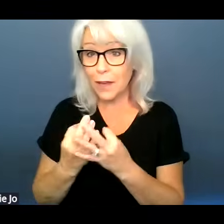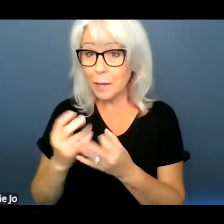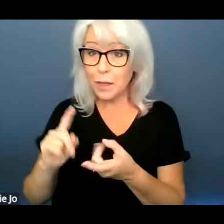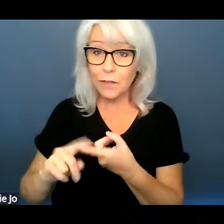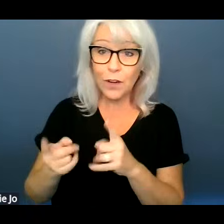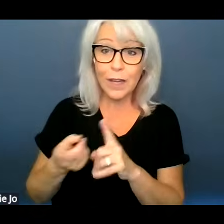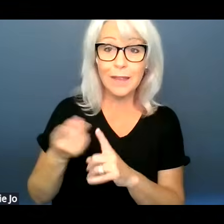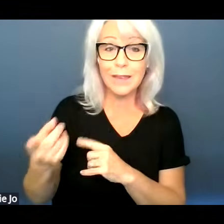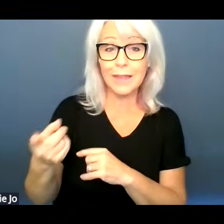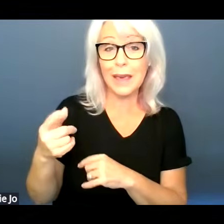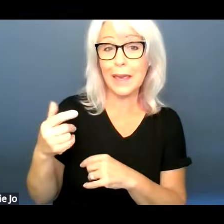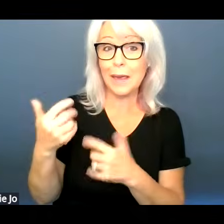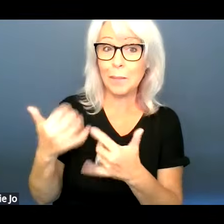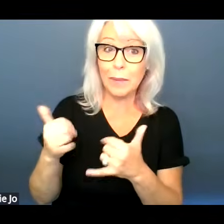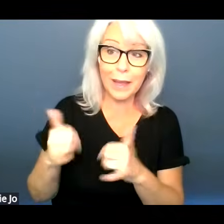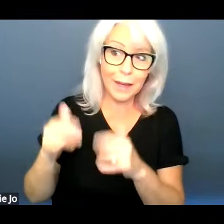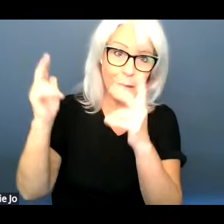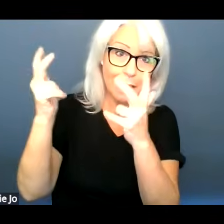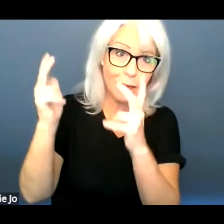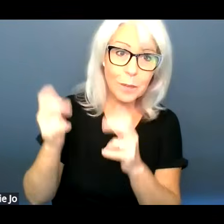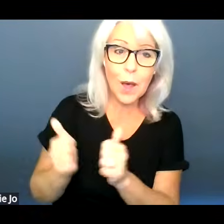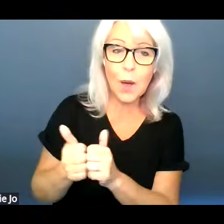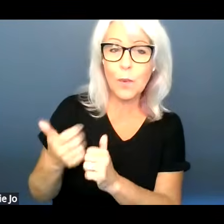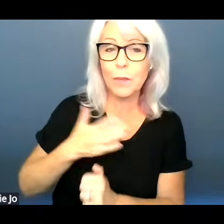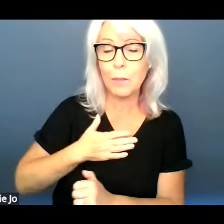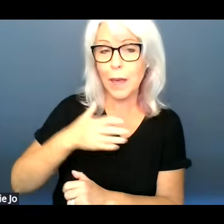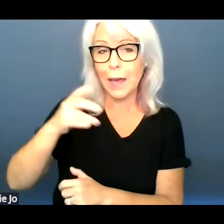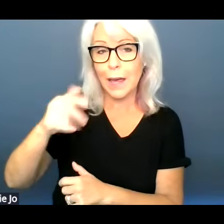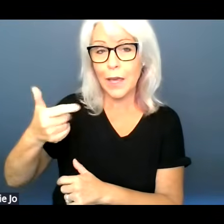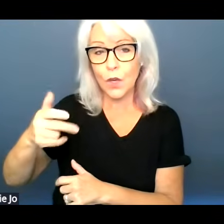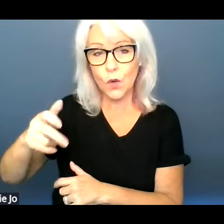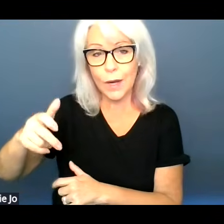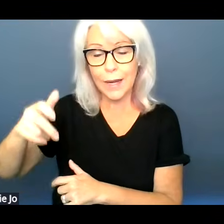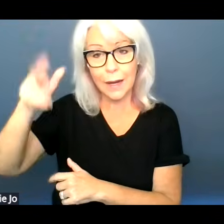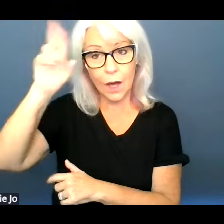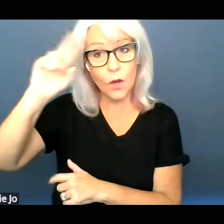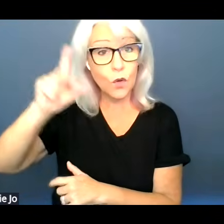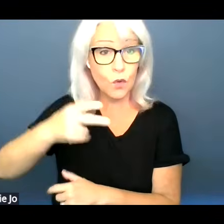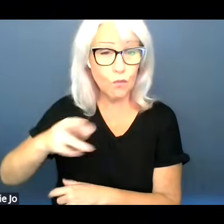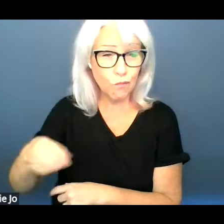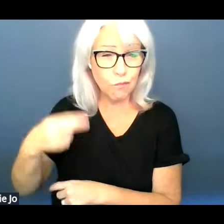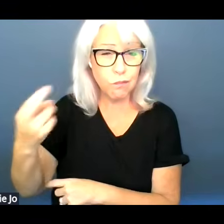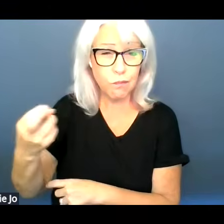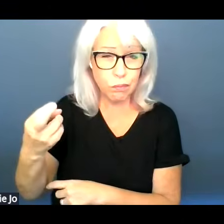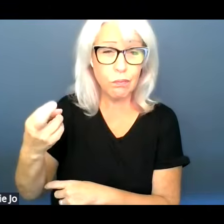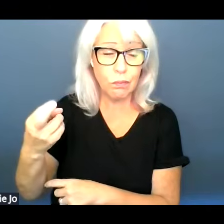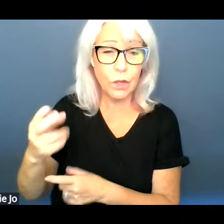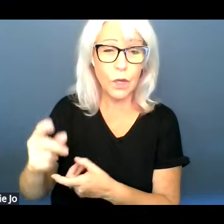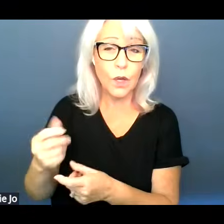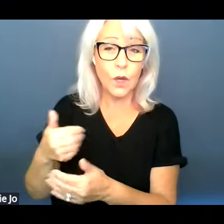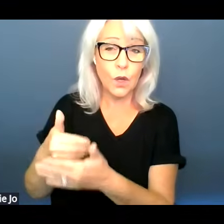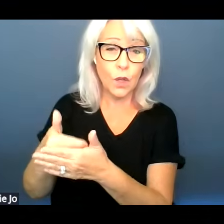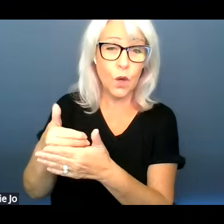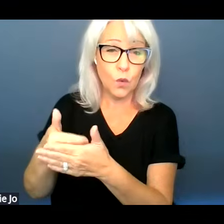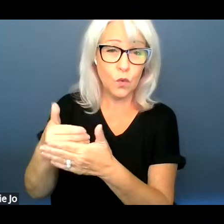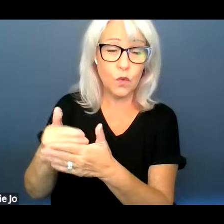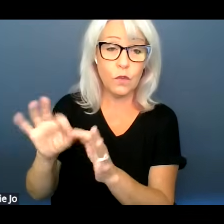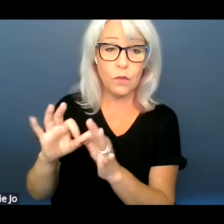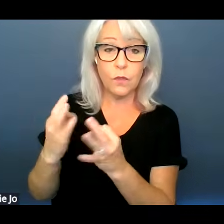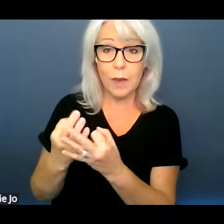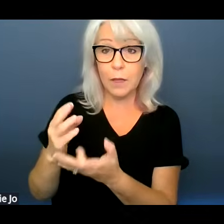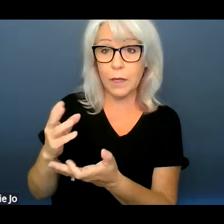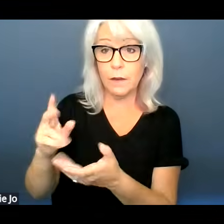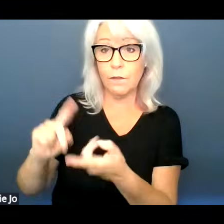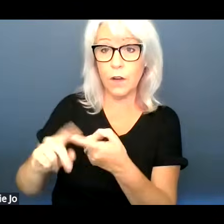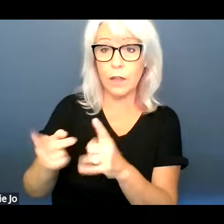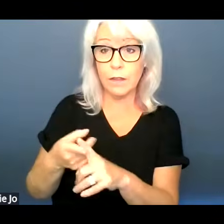great uncle and have been good family friends. That is a mistake. My mom signed several